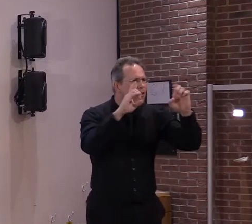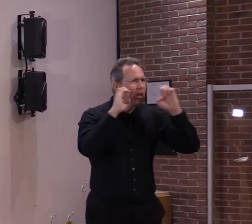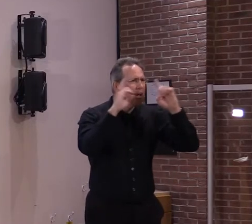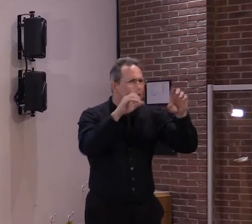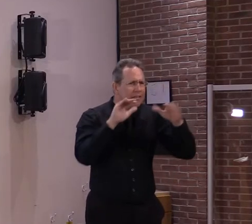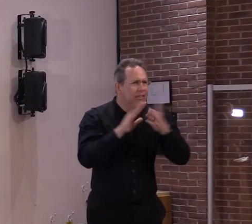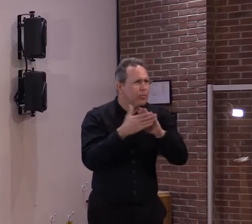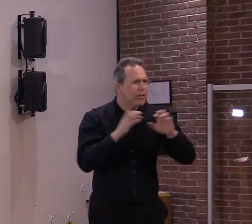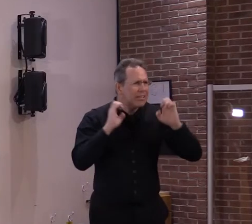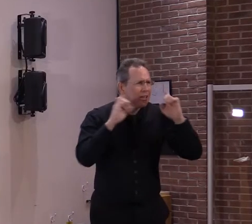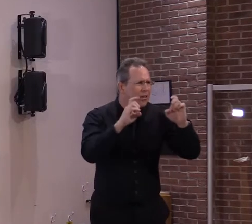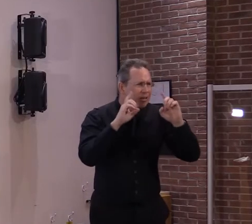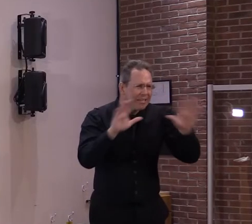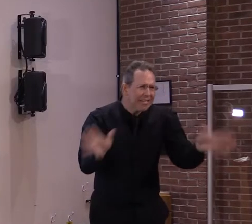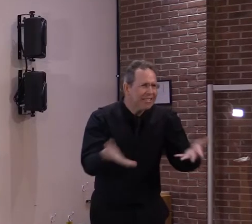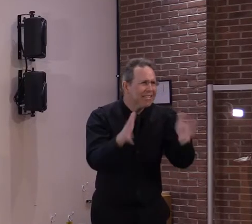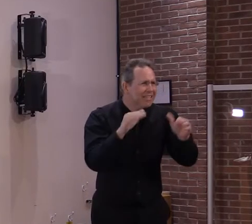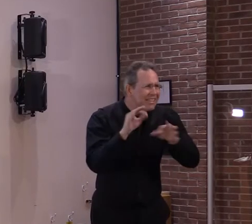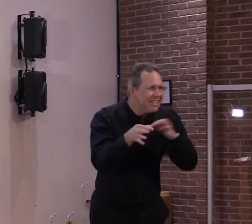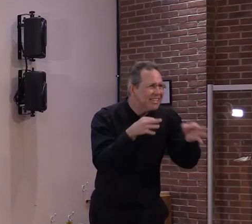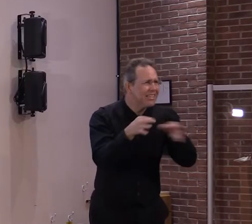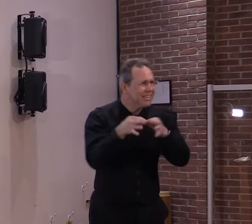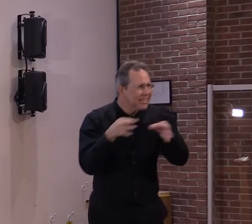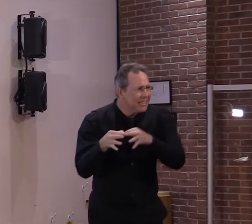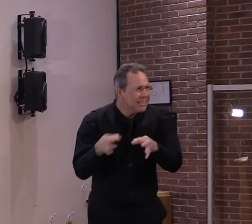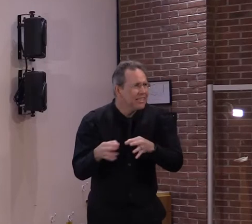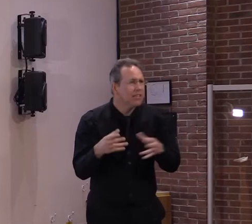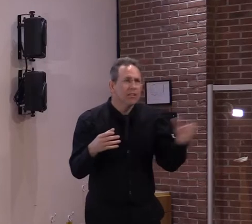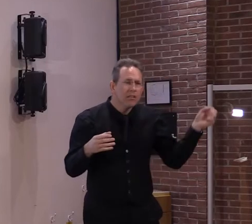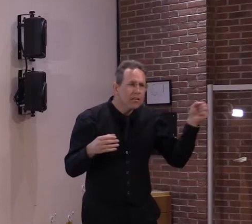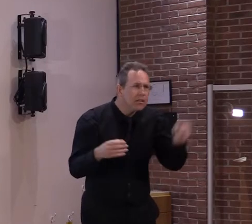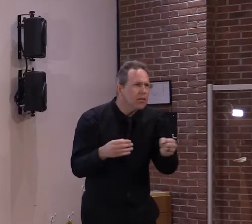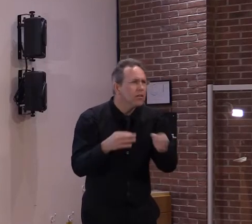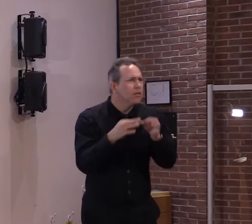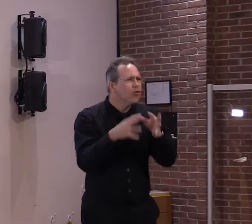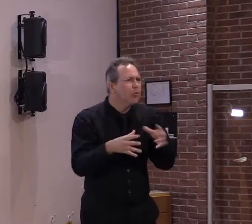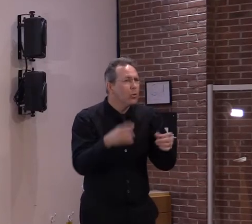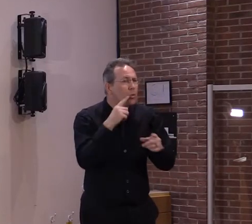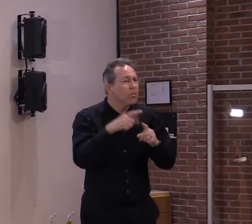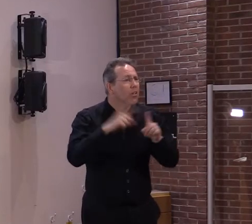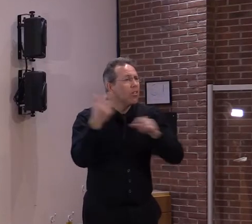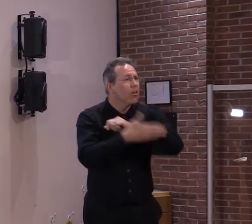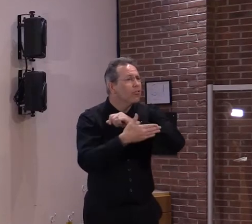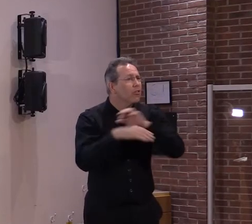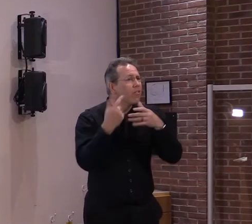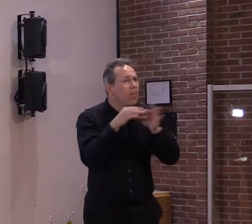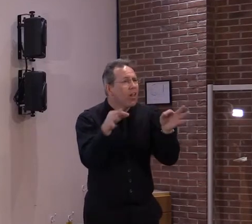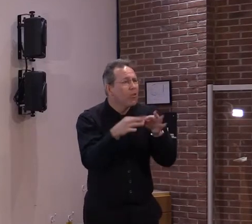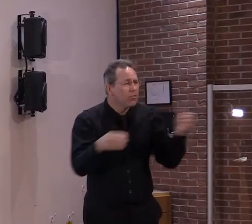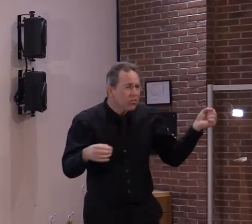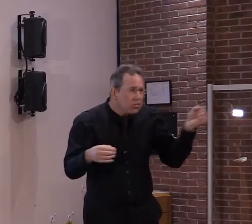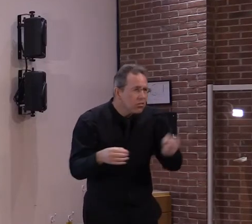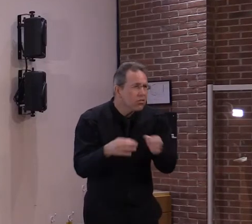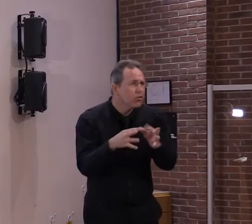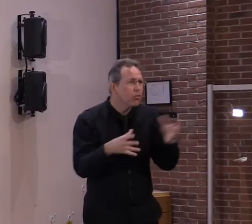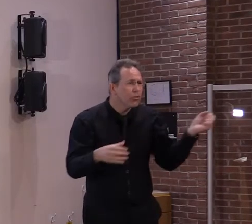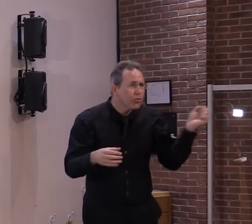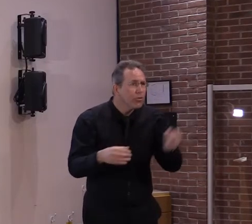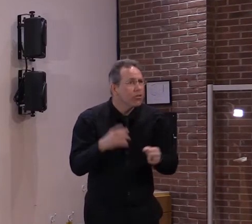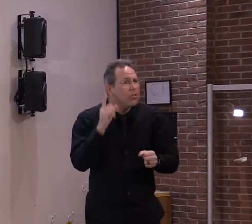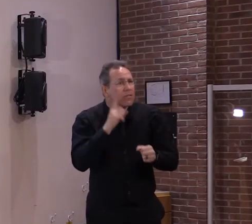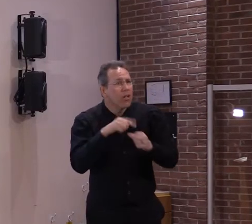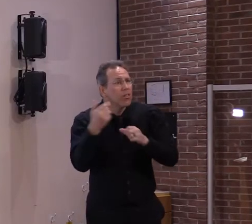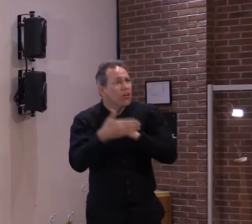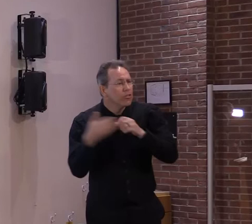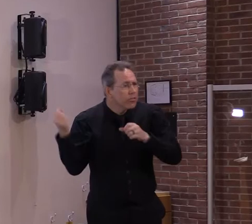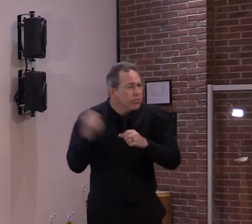communication, partnering with organizations throughout the state of Vermont that are advocates for this